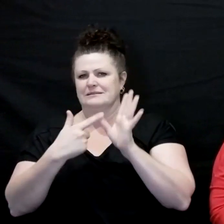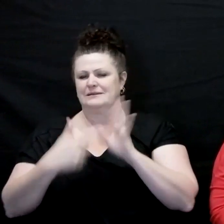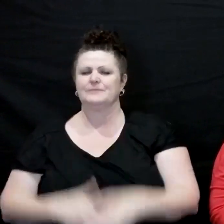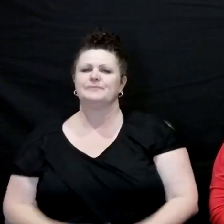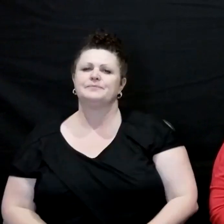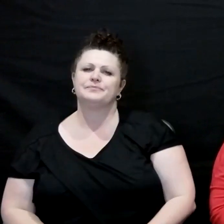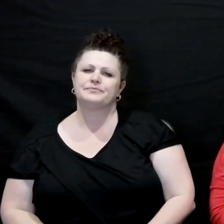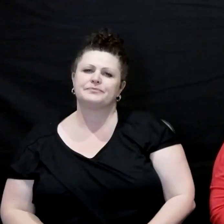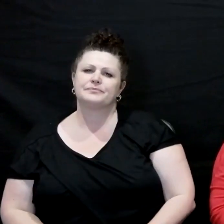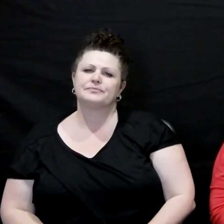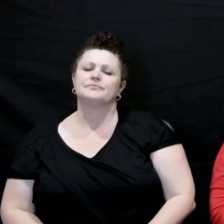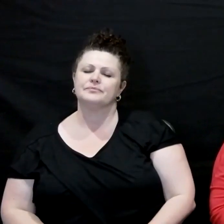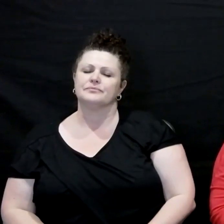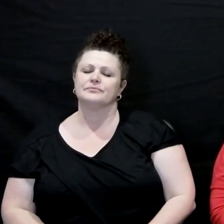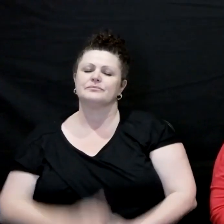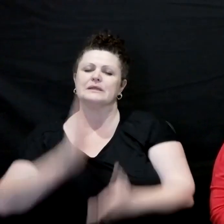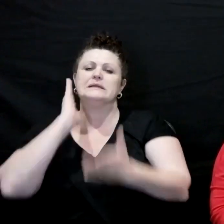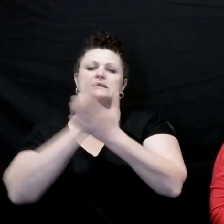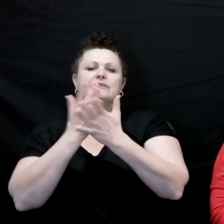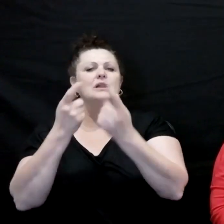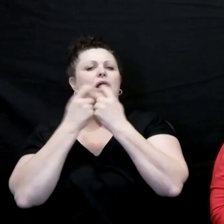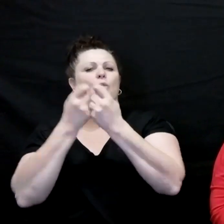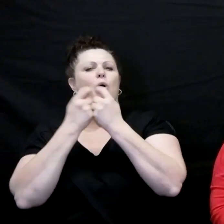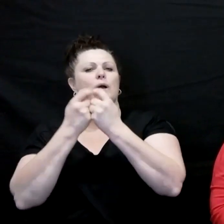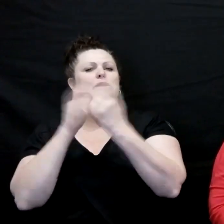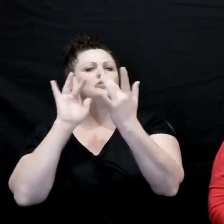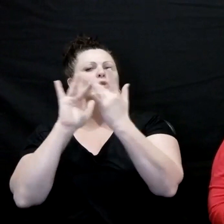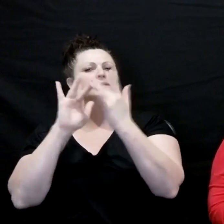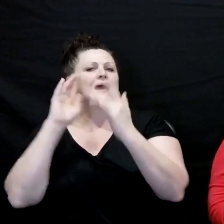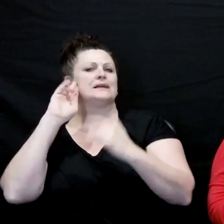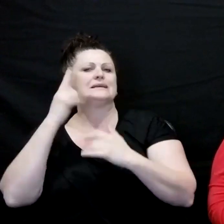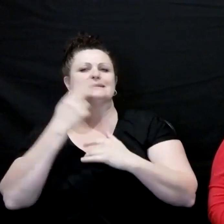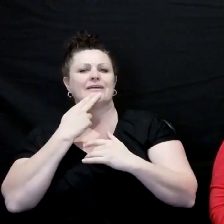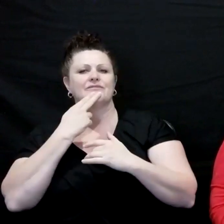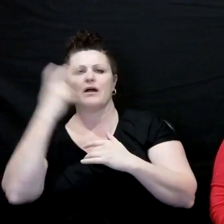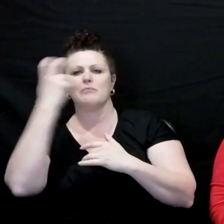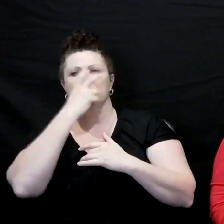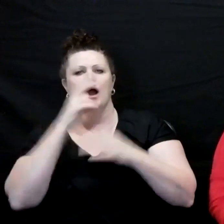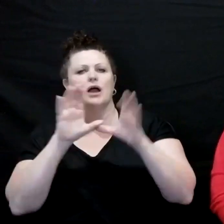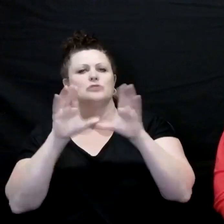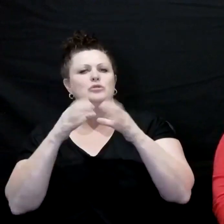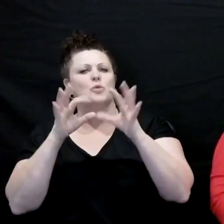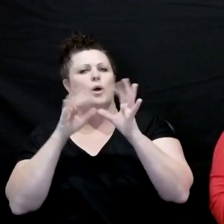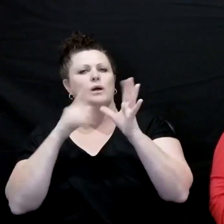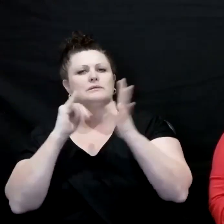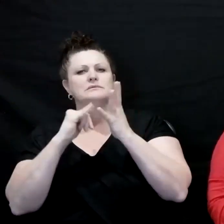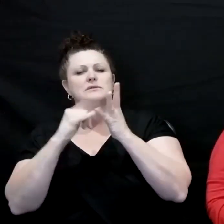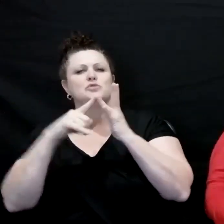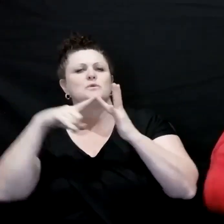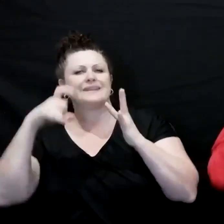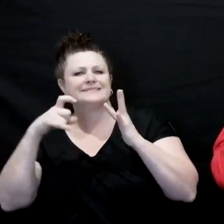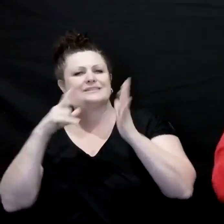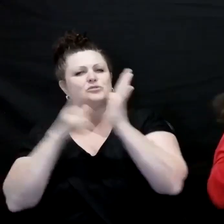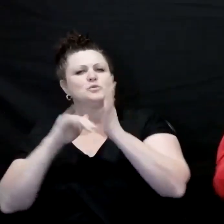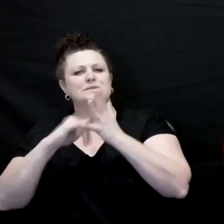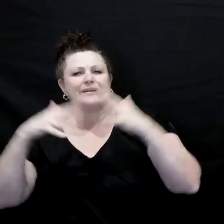It's definitely worth contacting your state deafblind groups. So Deafblind Association in New South